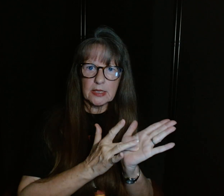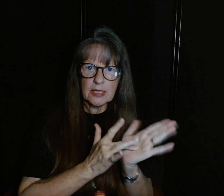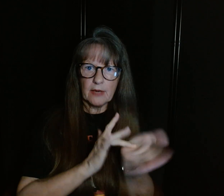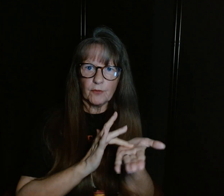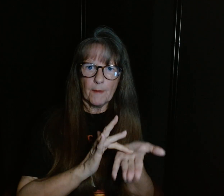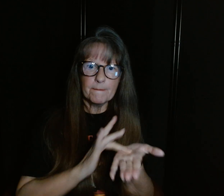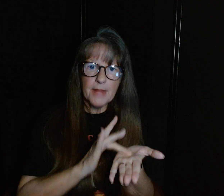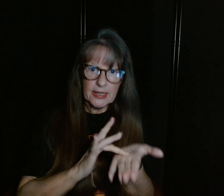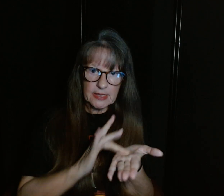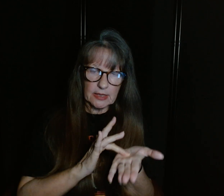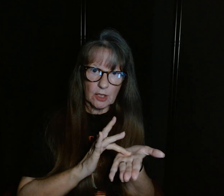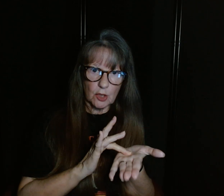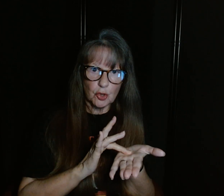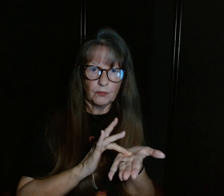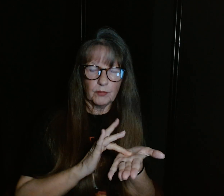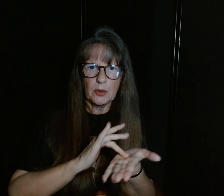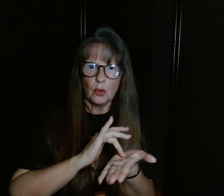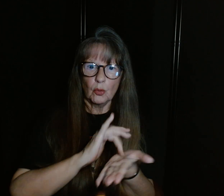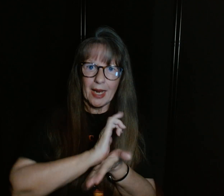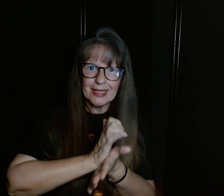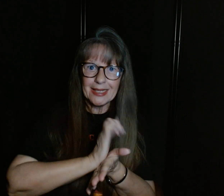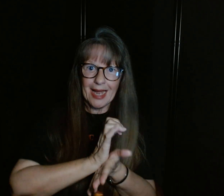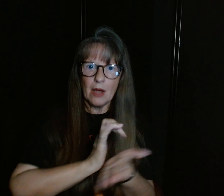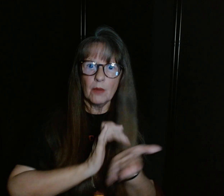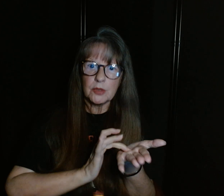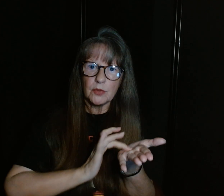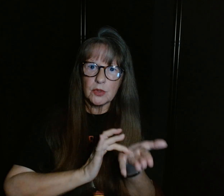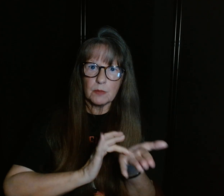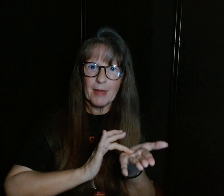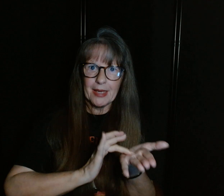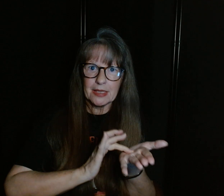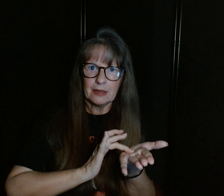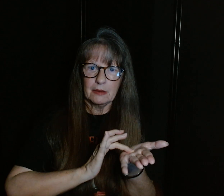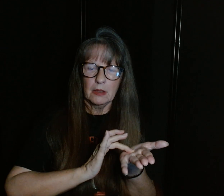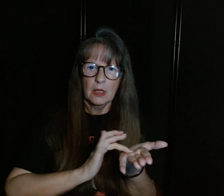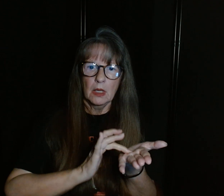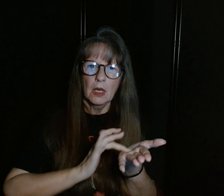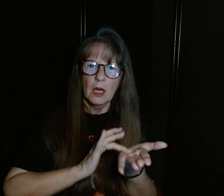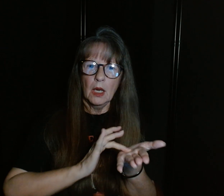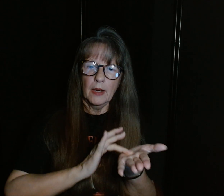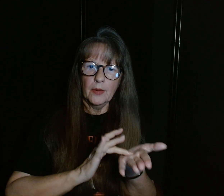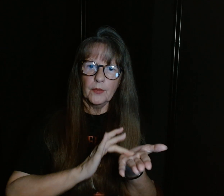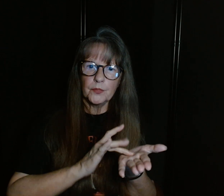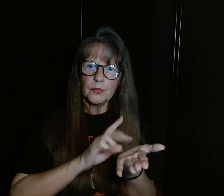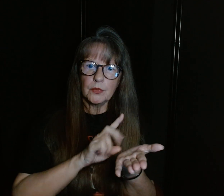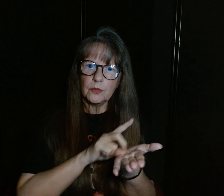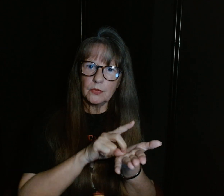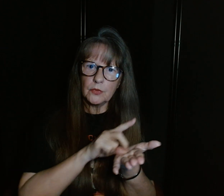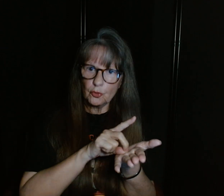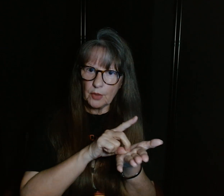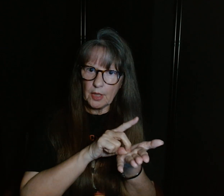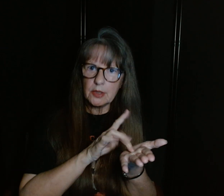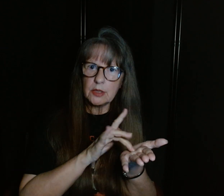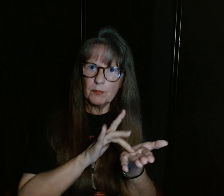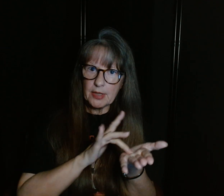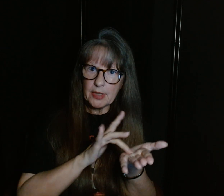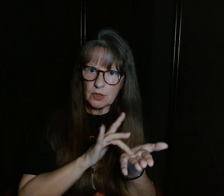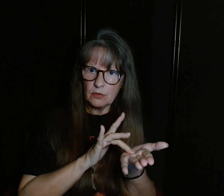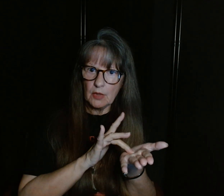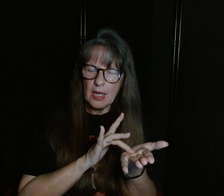sign for medicine because they would grind it down. So this is medicine. Um, drugs, medicine.